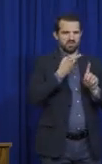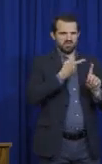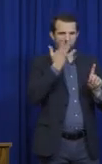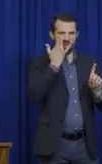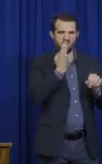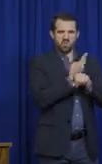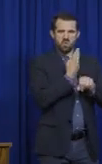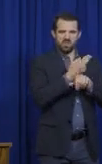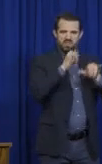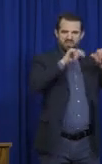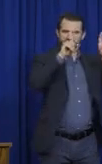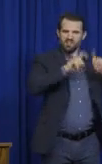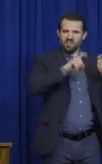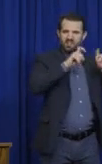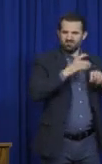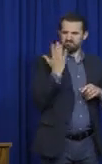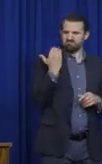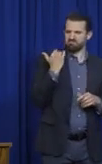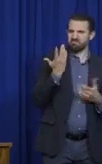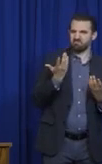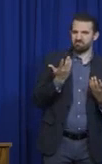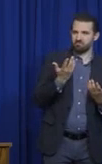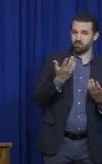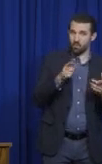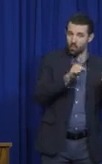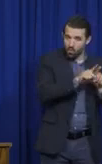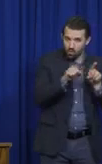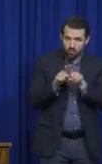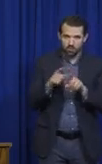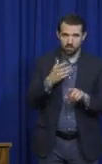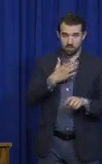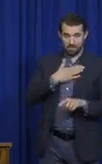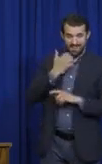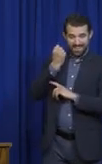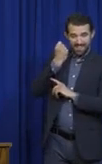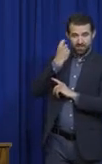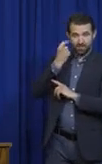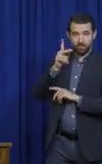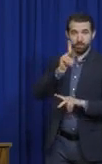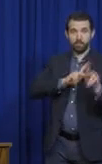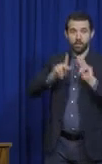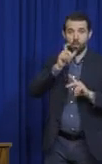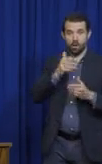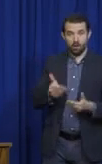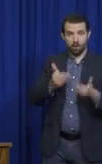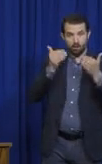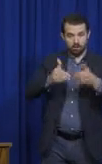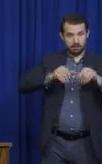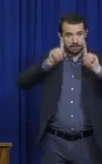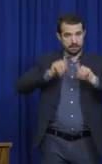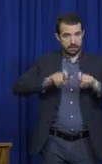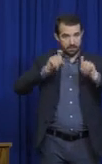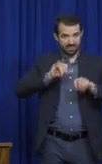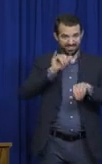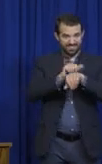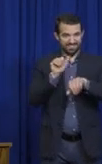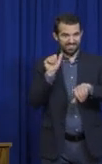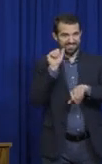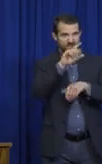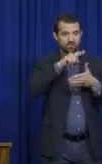It's also my understanding that some people that are doing these tests are sending their results to the state to